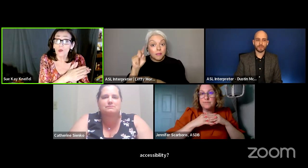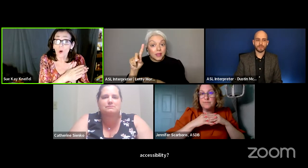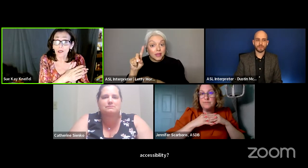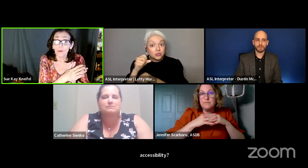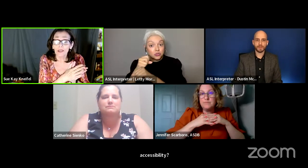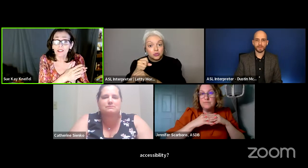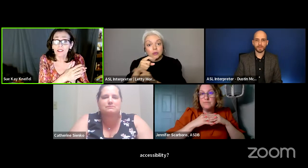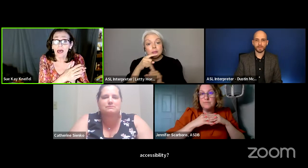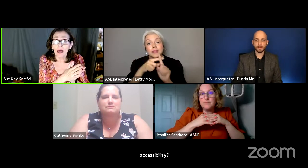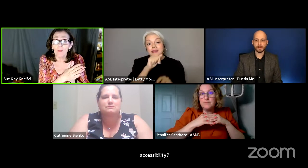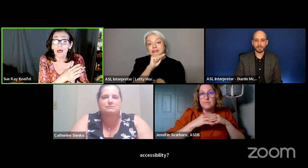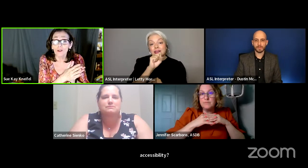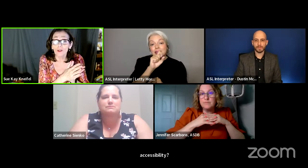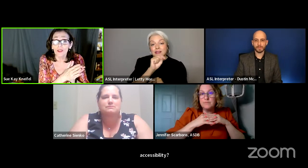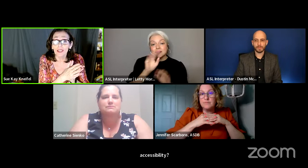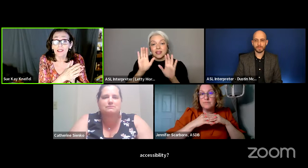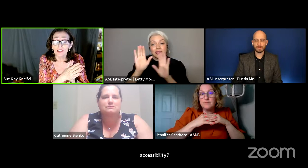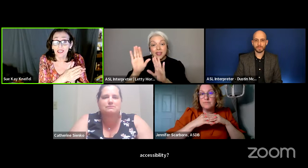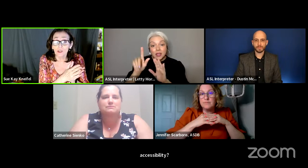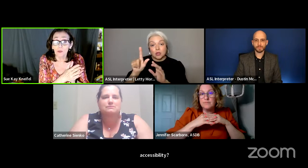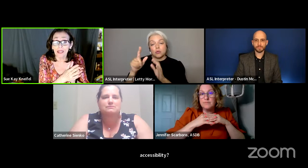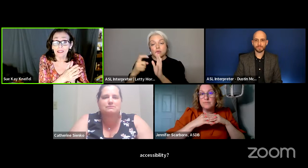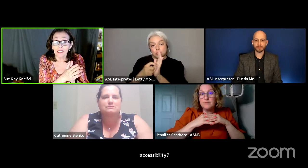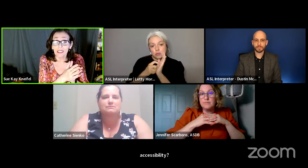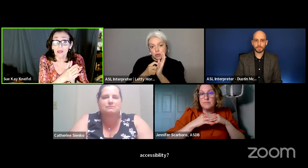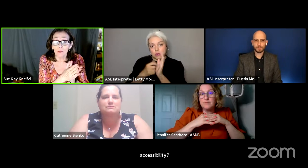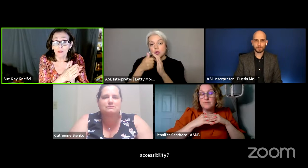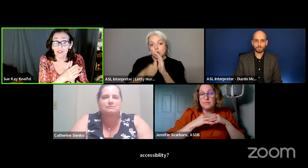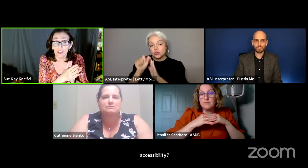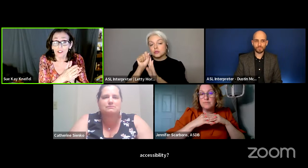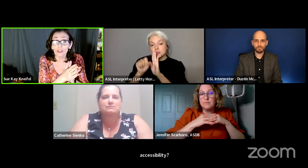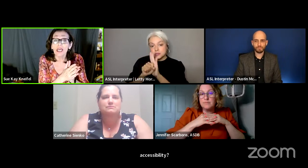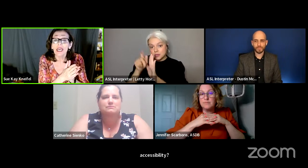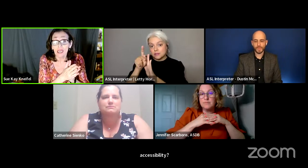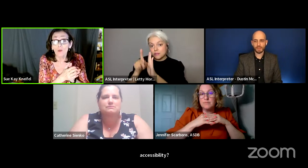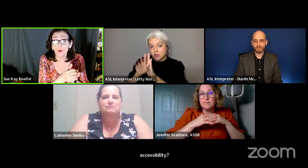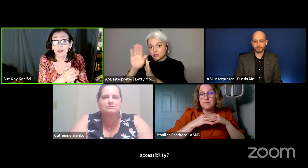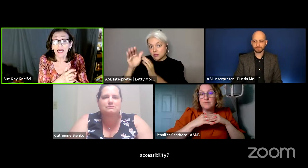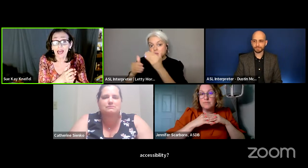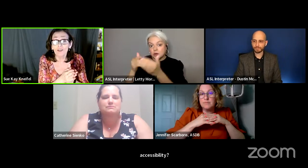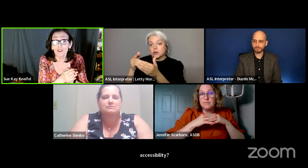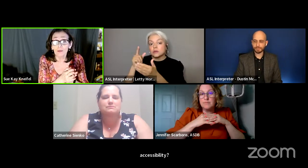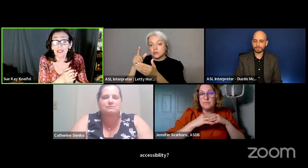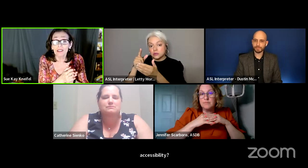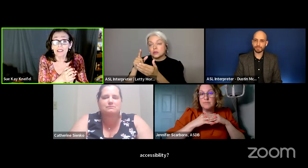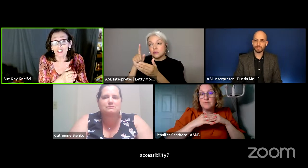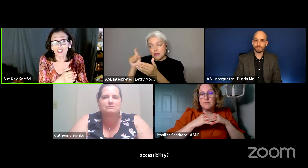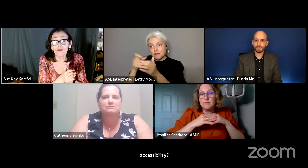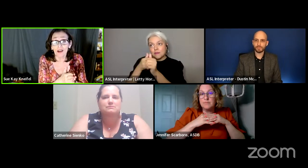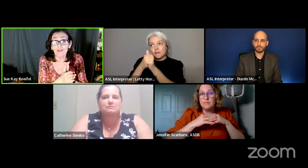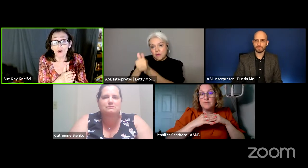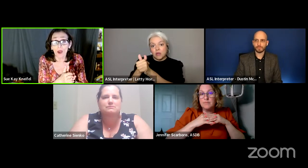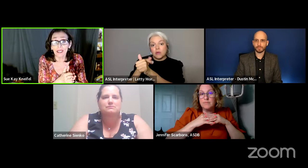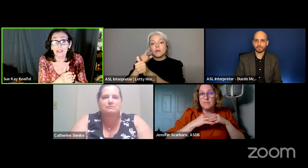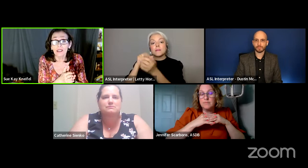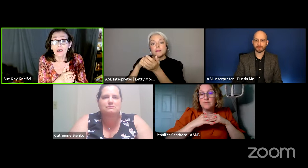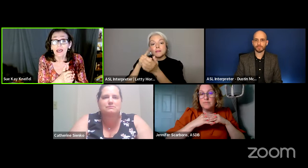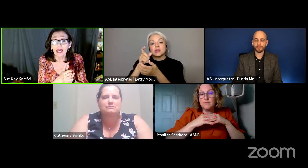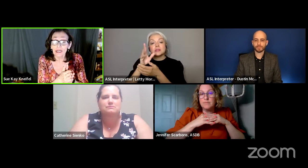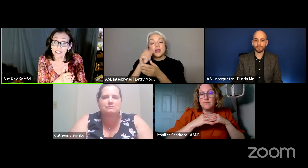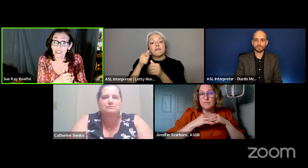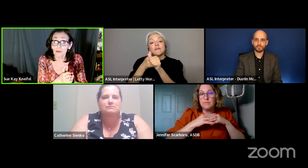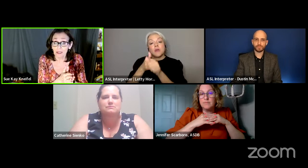assets requirements under the state's policy and procedures. It will have to meet Section